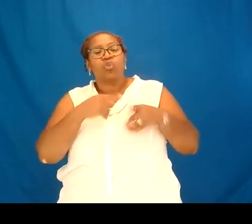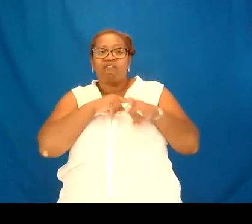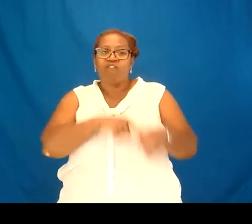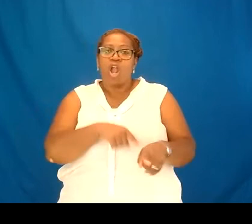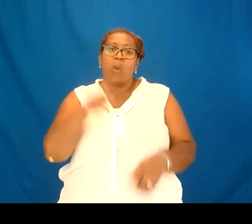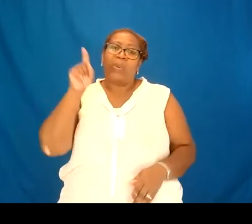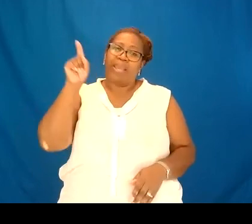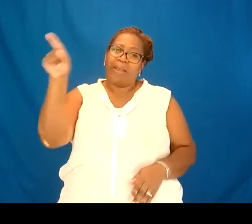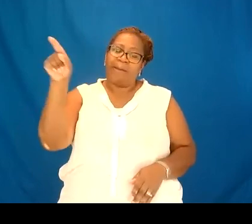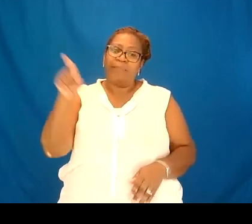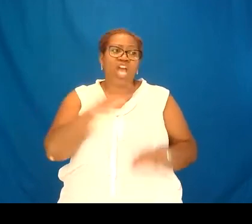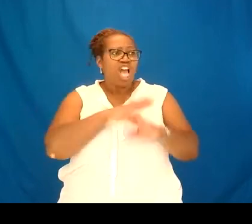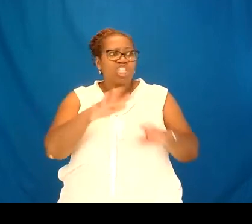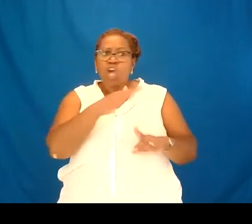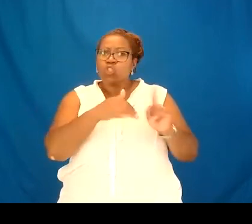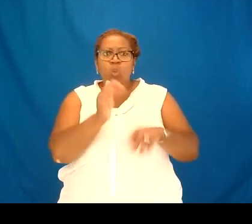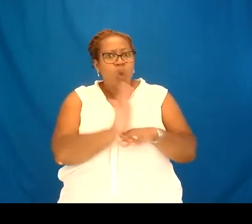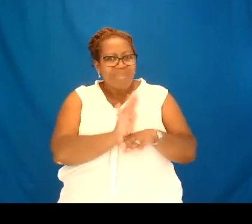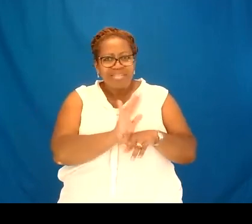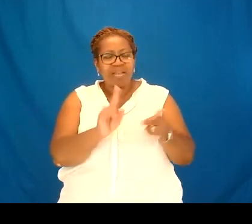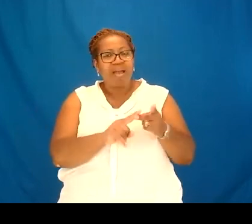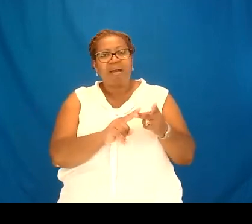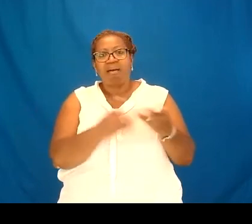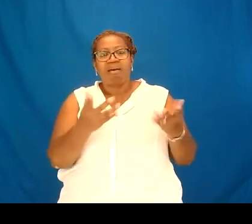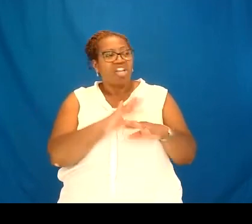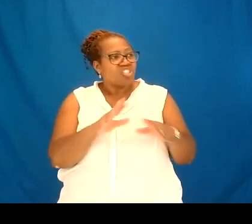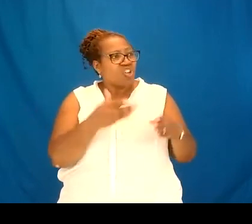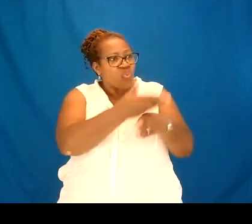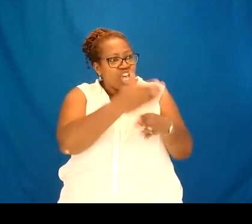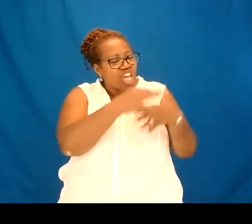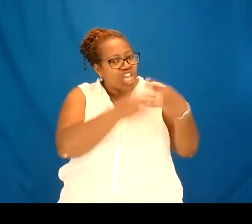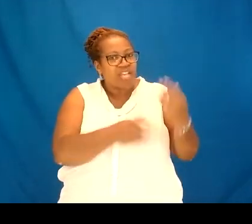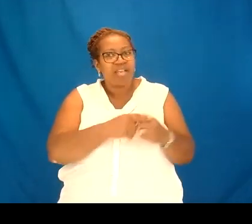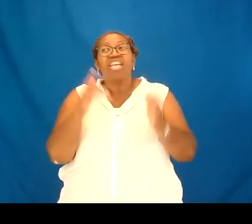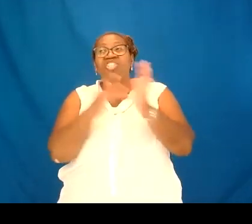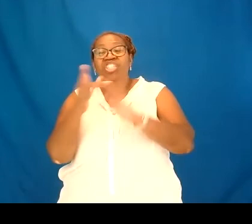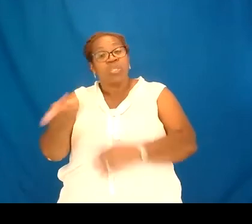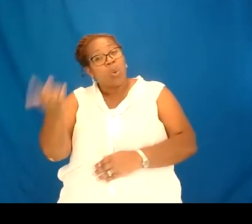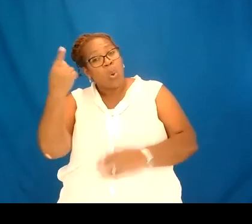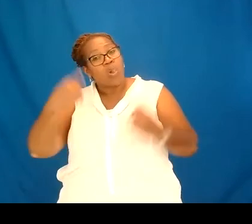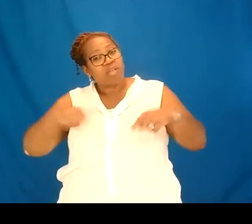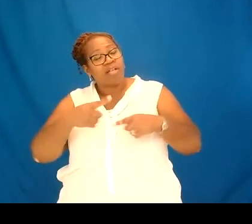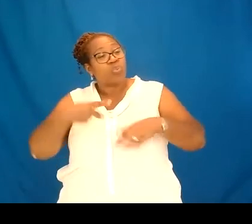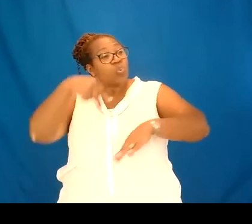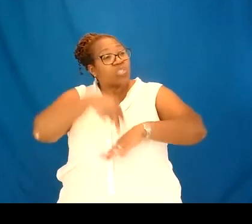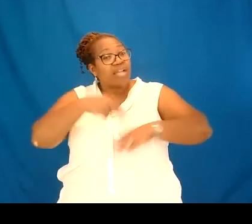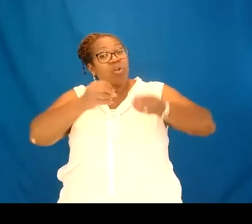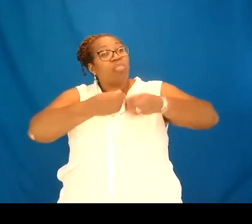only Jesus. And he's calling us to stand on the shore and call out to others.